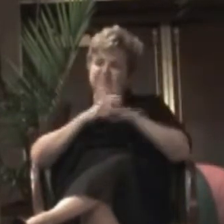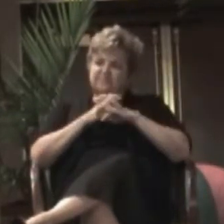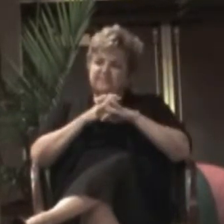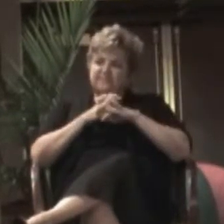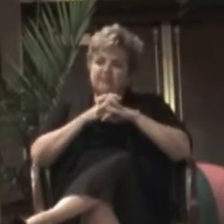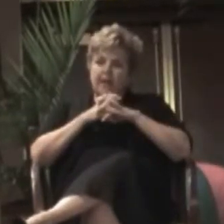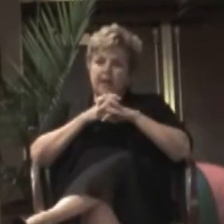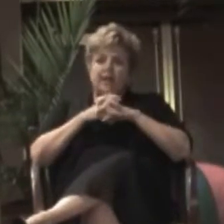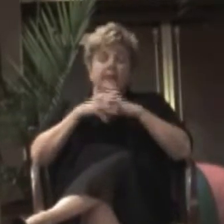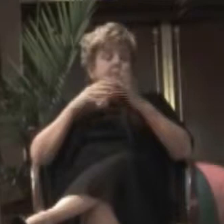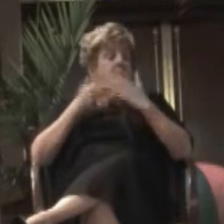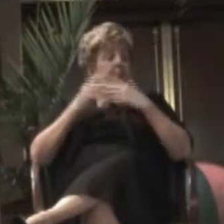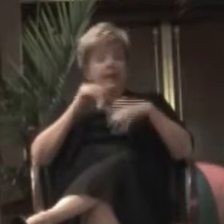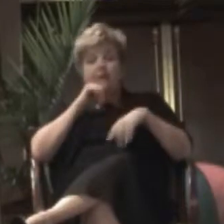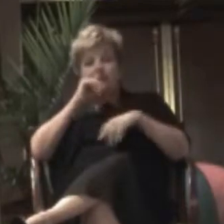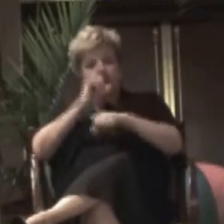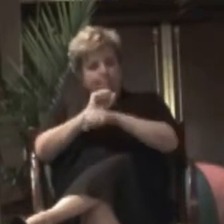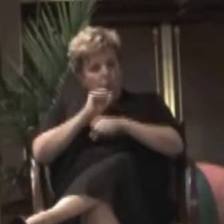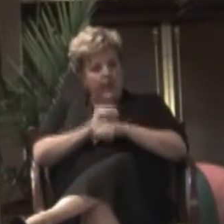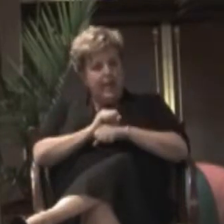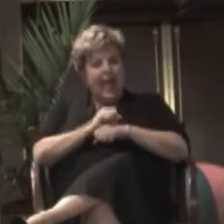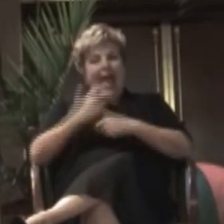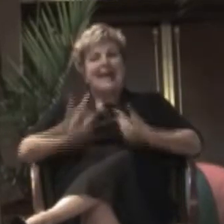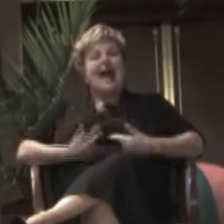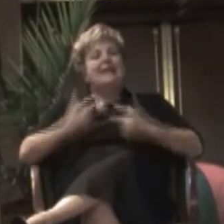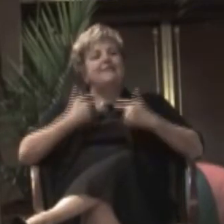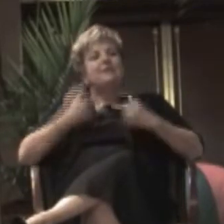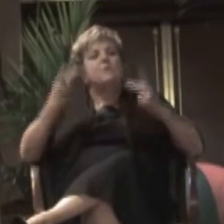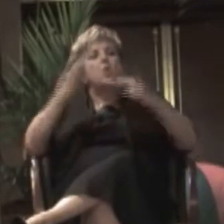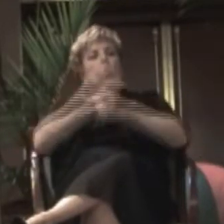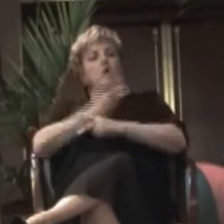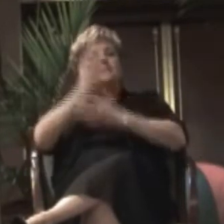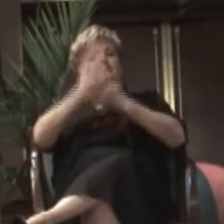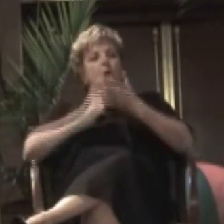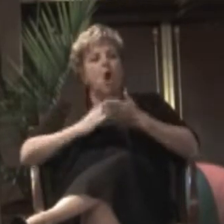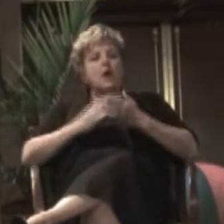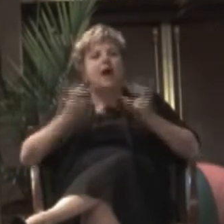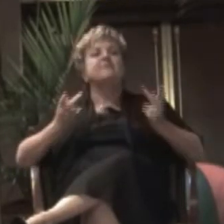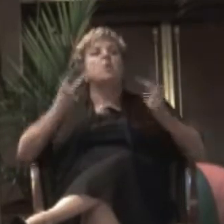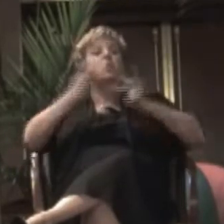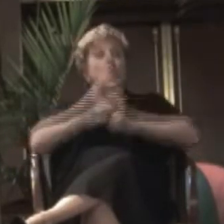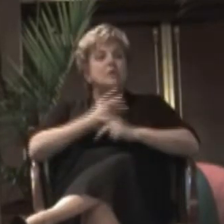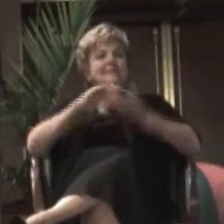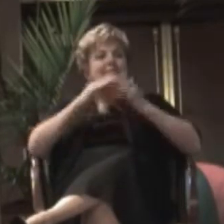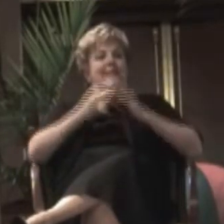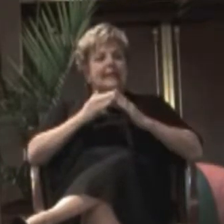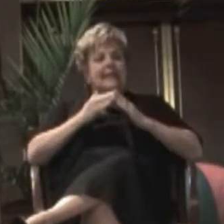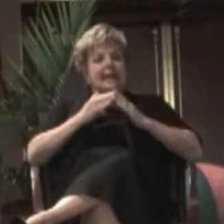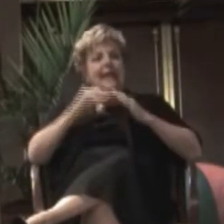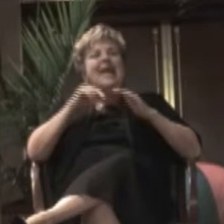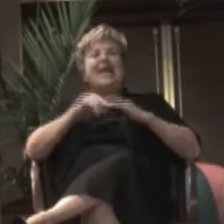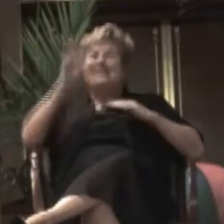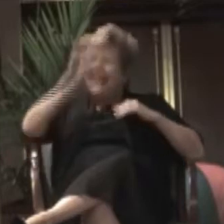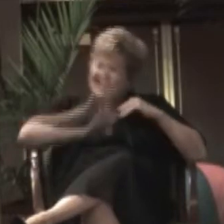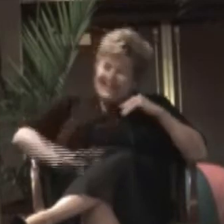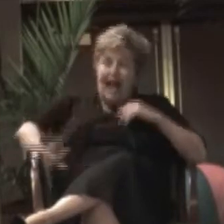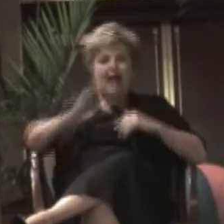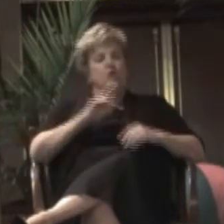unemployed, and I lived in the worst section of the worst city in the United States. Now you talk about an illusion